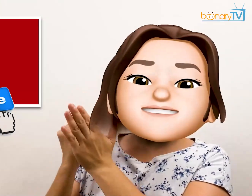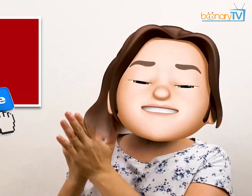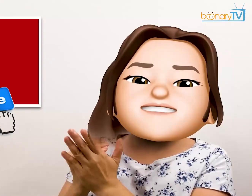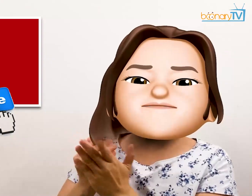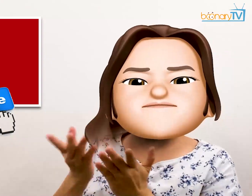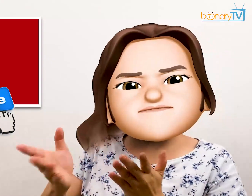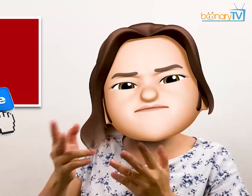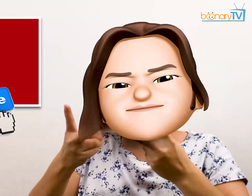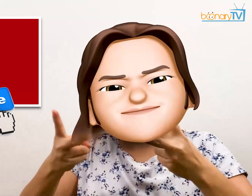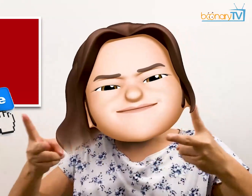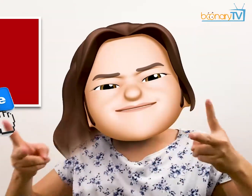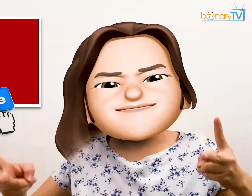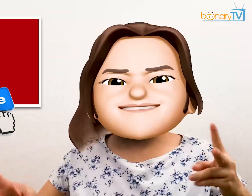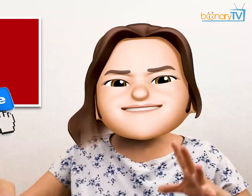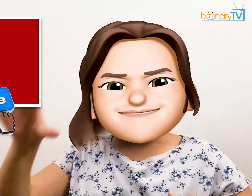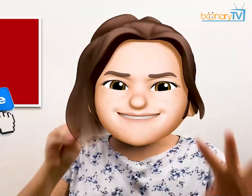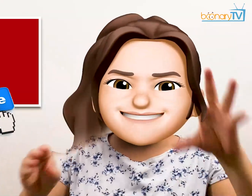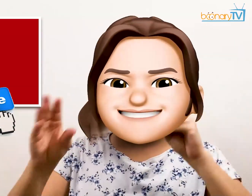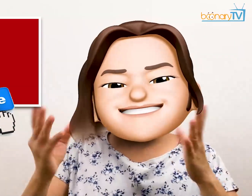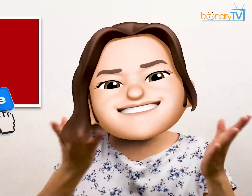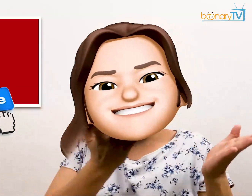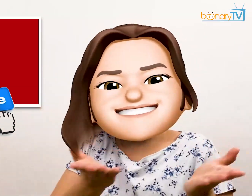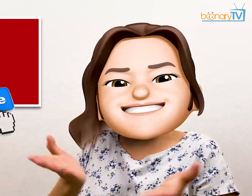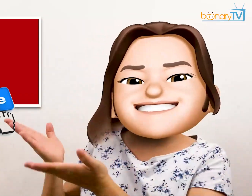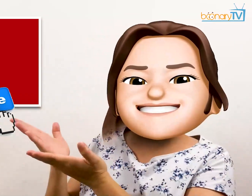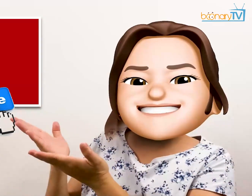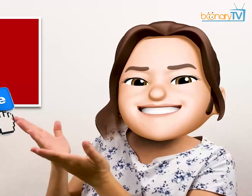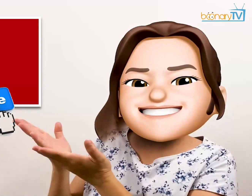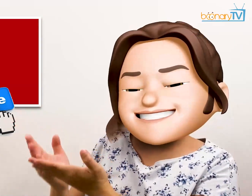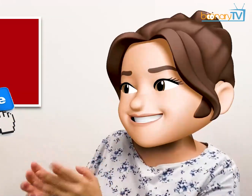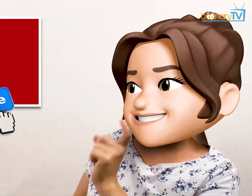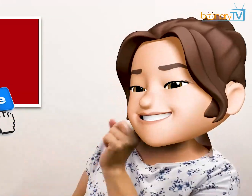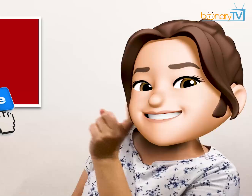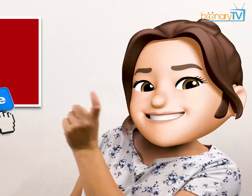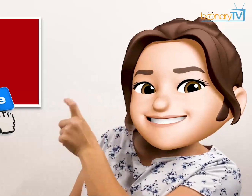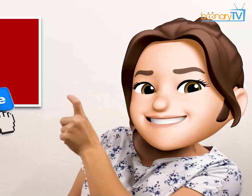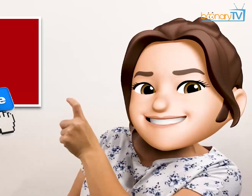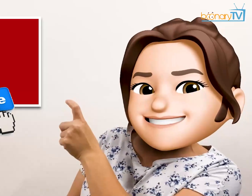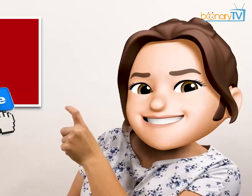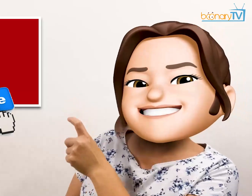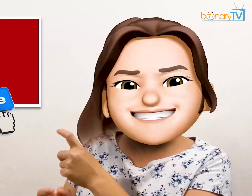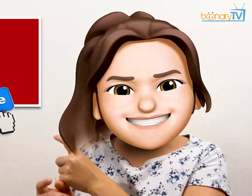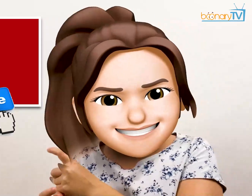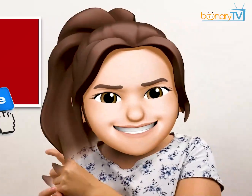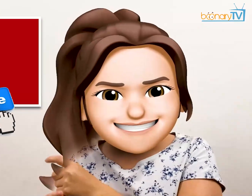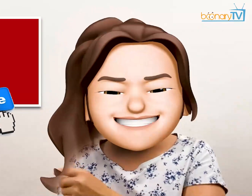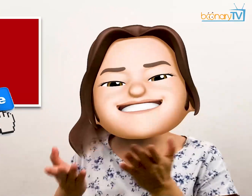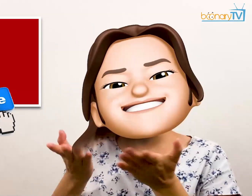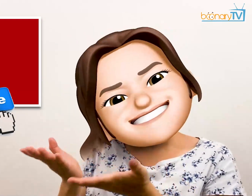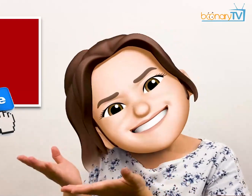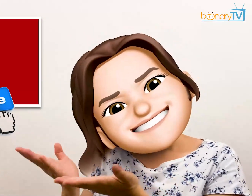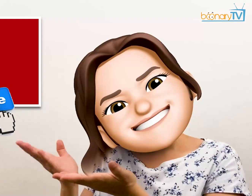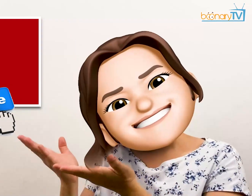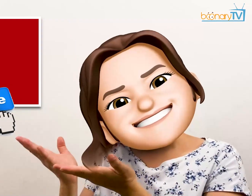intelligent? You